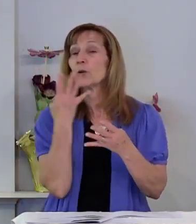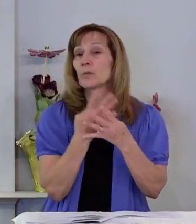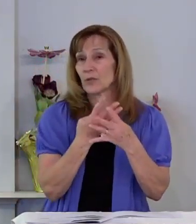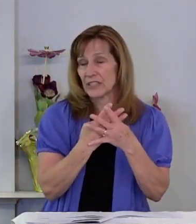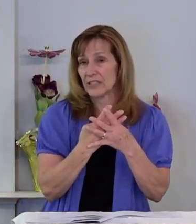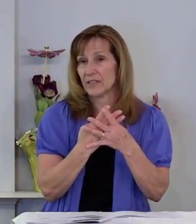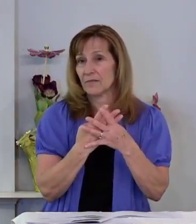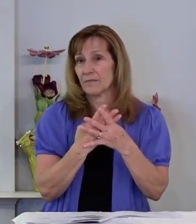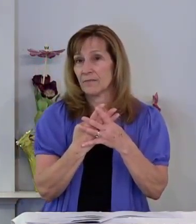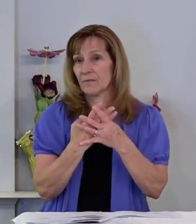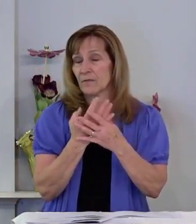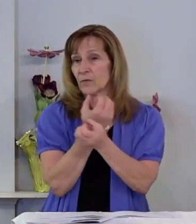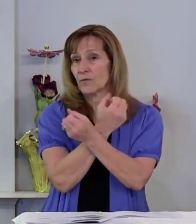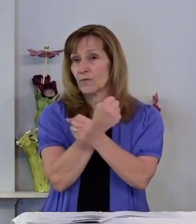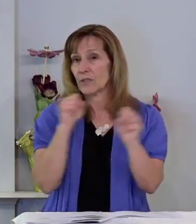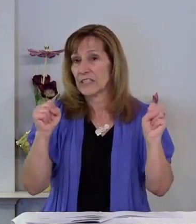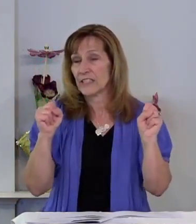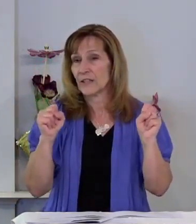receive the Holy Spirit.